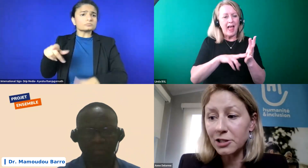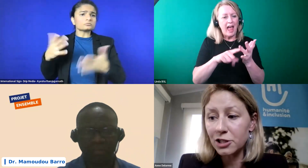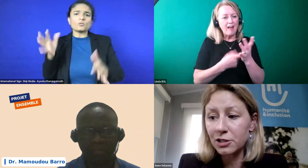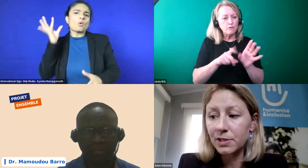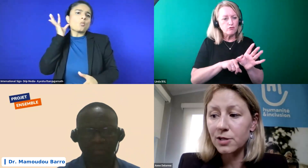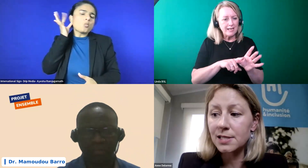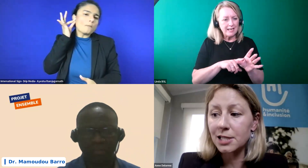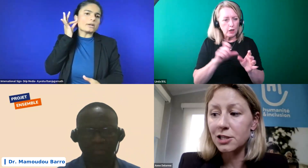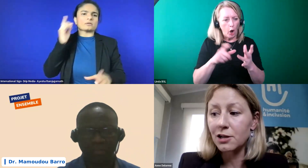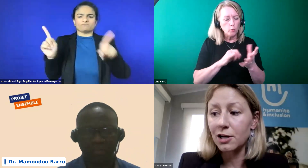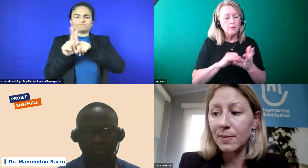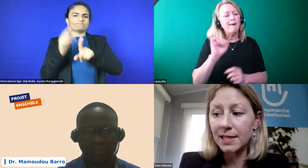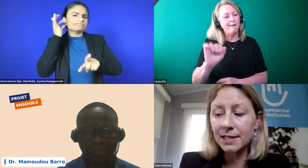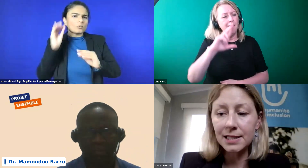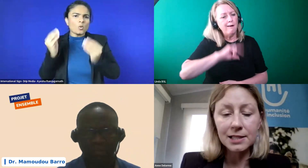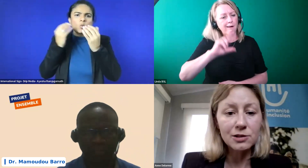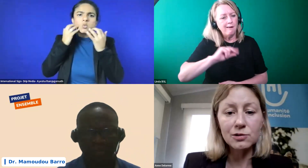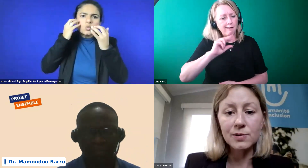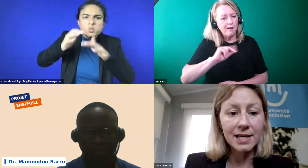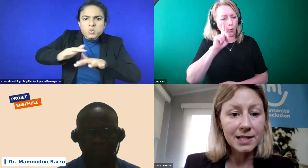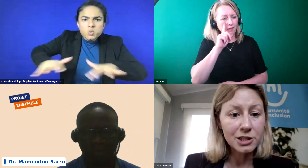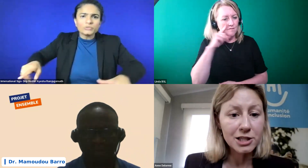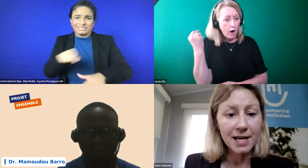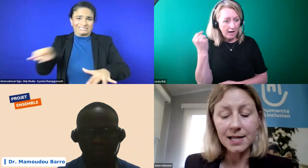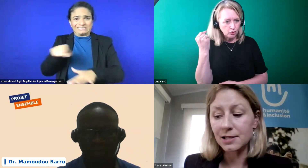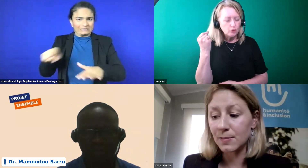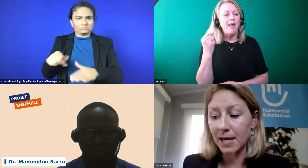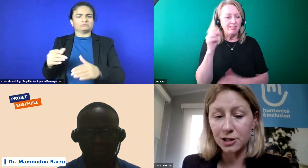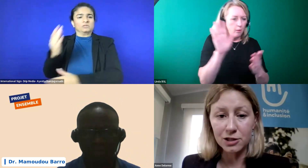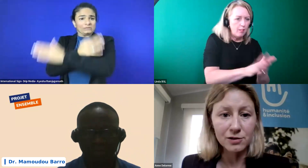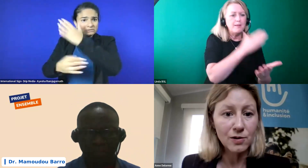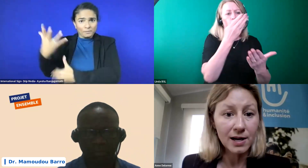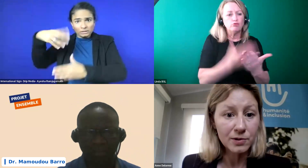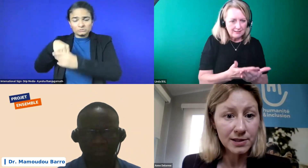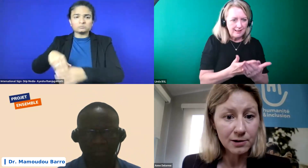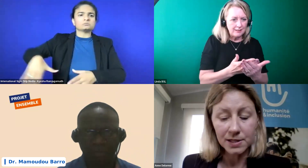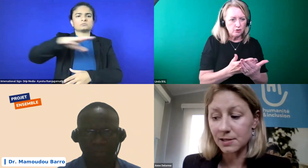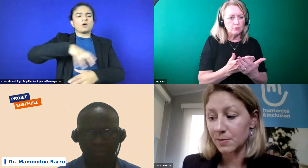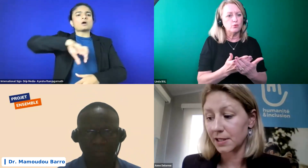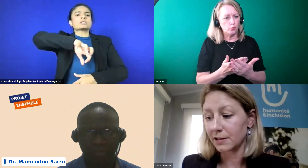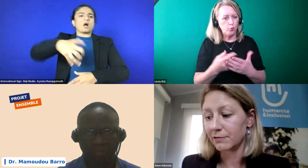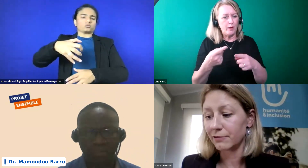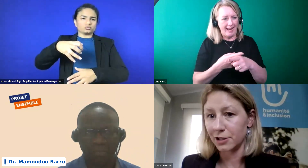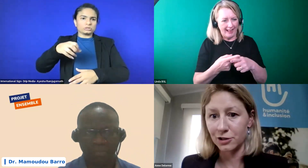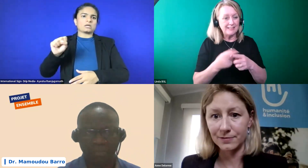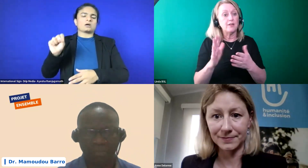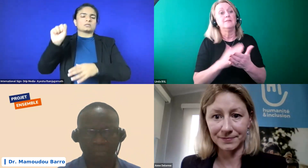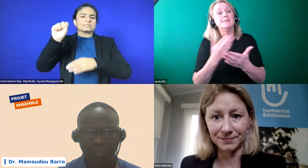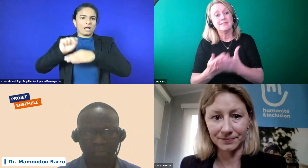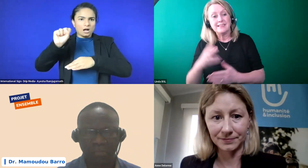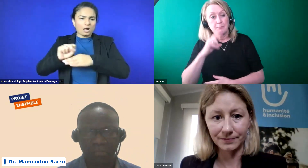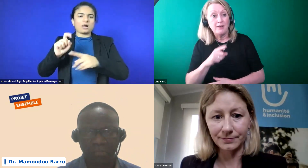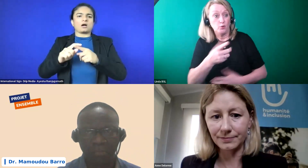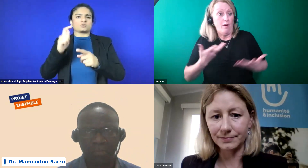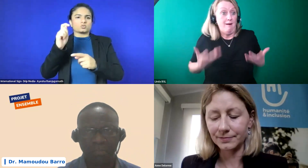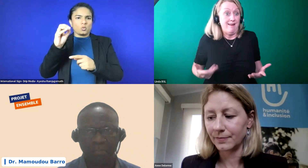in French with translation automatically into English and Spanish. So I will now be speaking French.